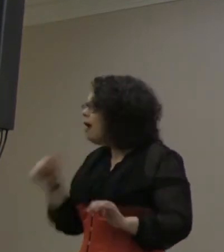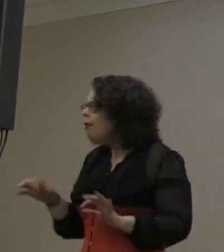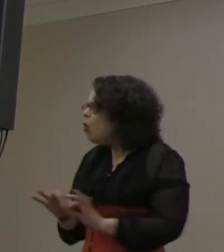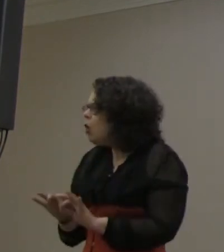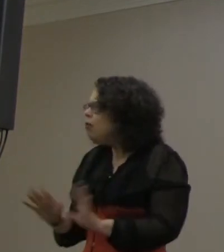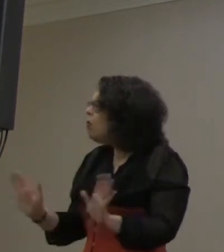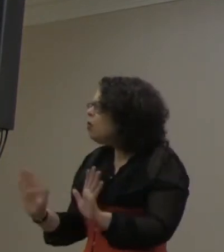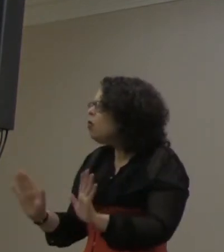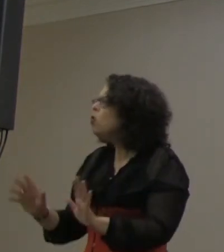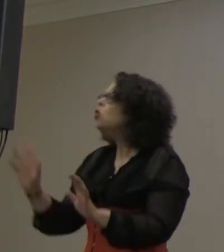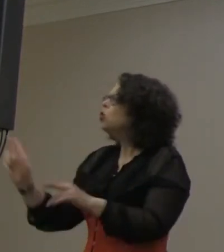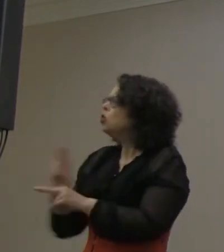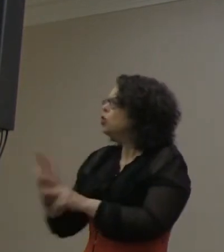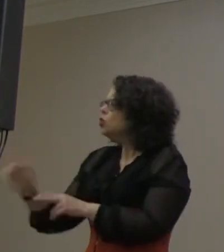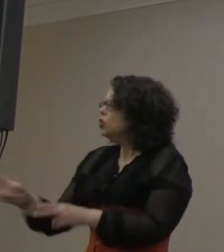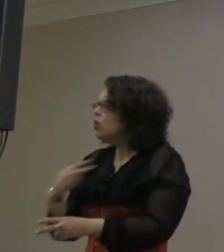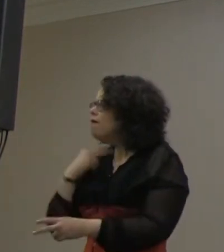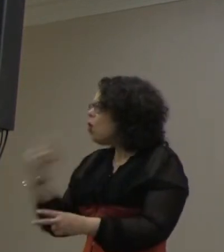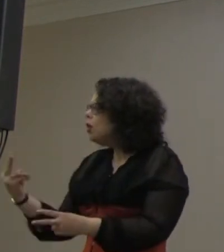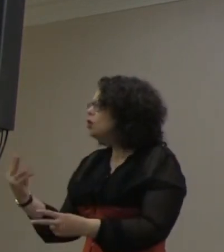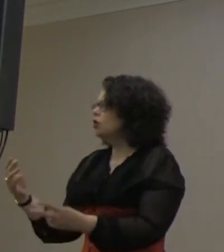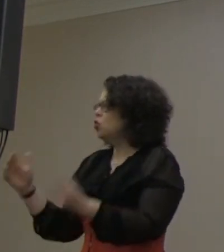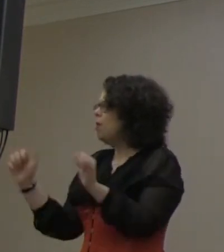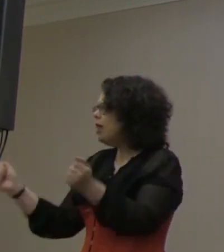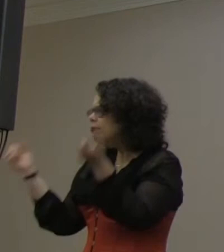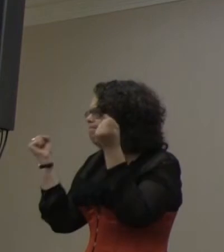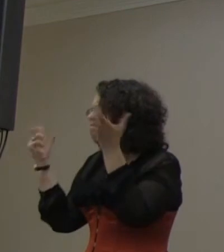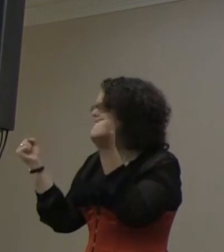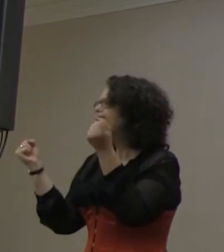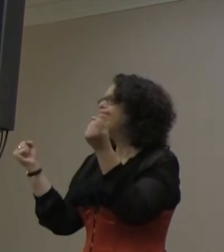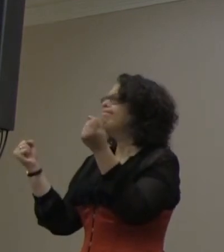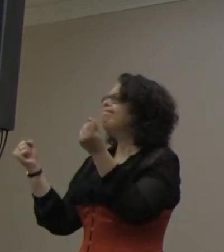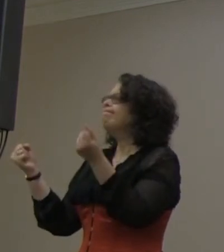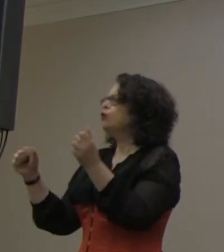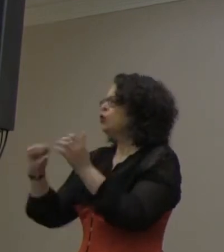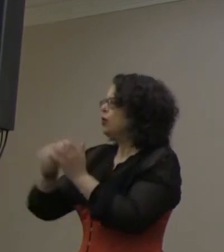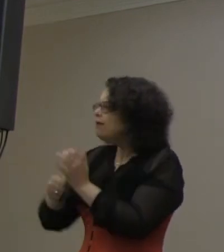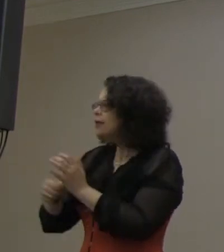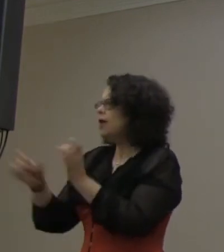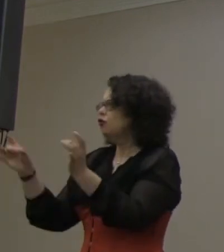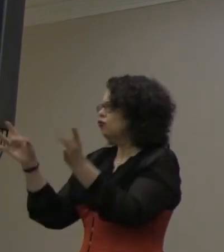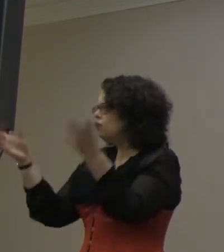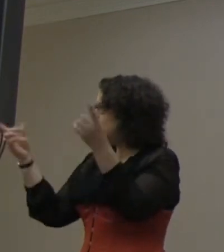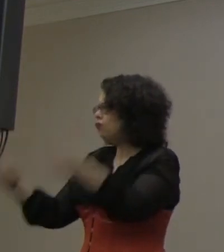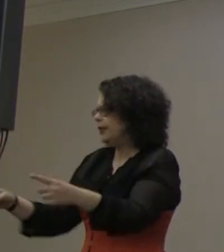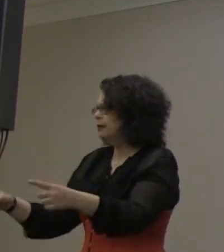use your voice to highlight an ongoing crisis.